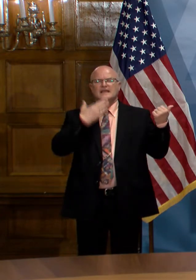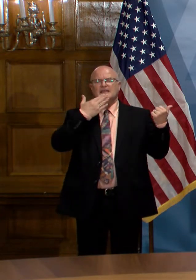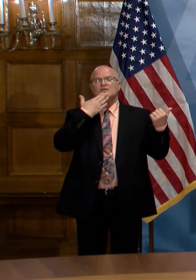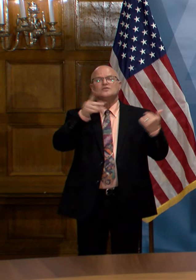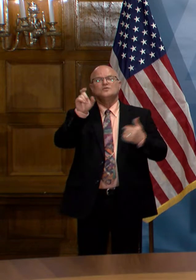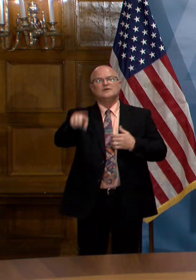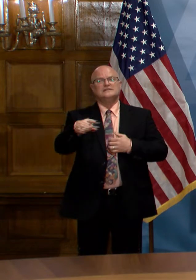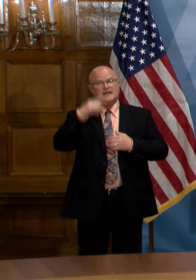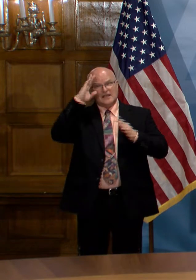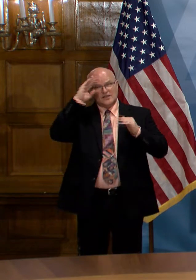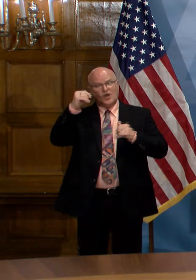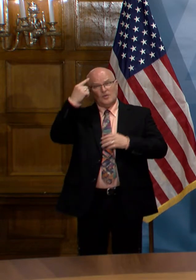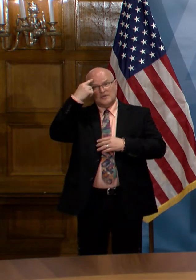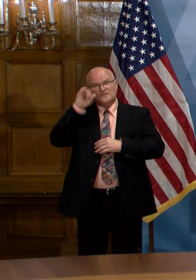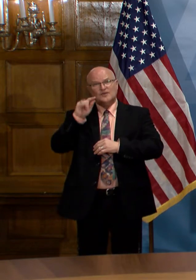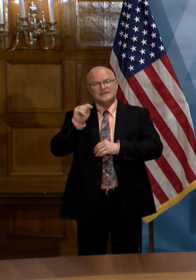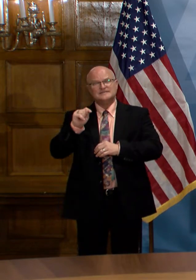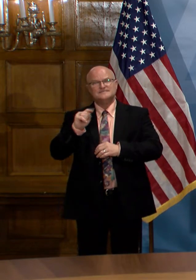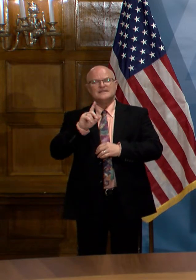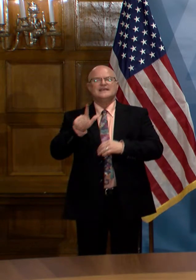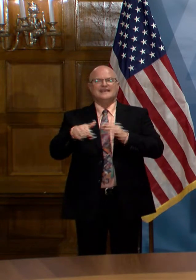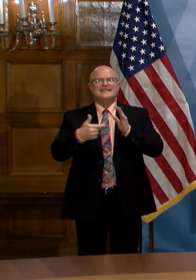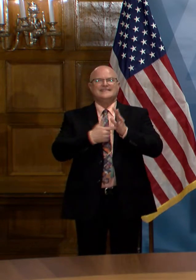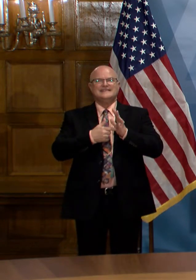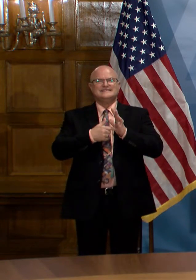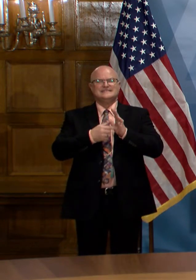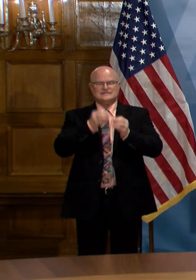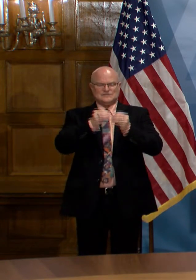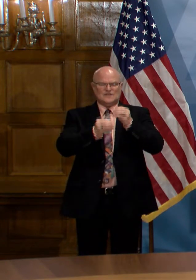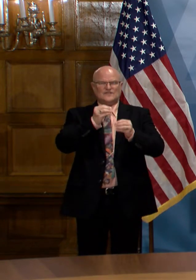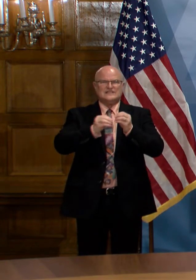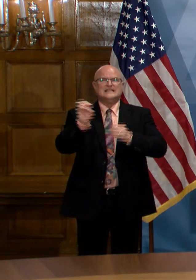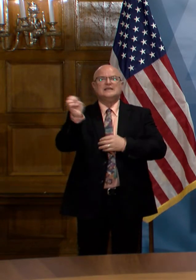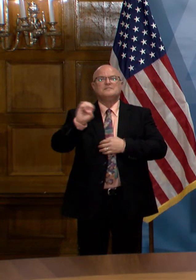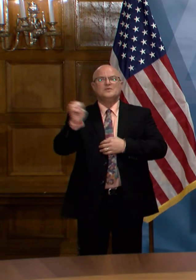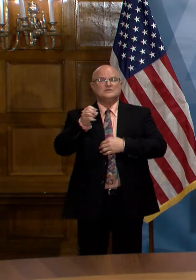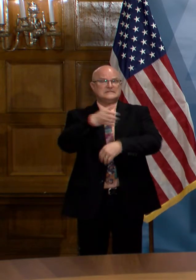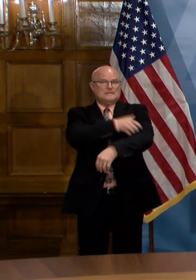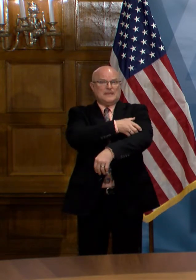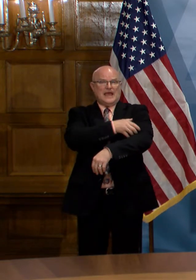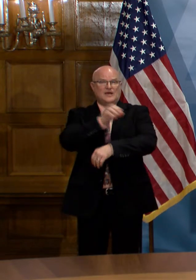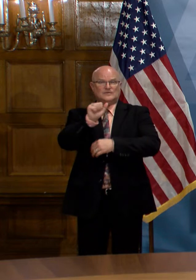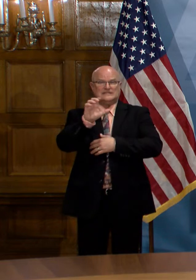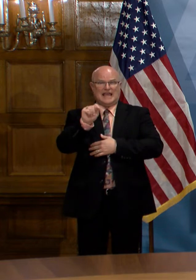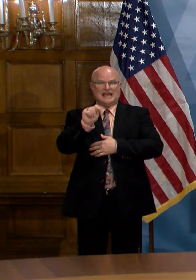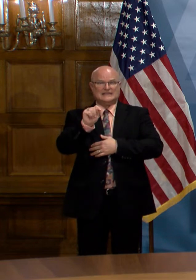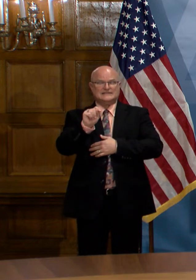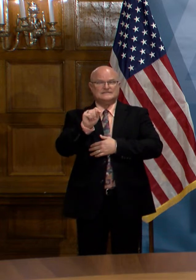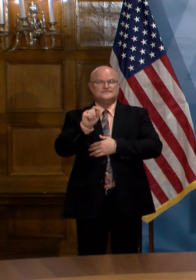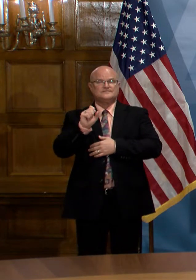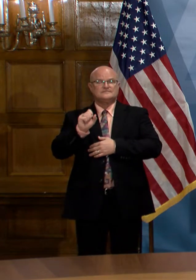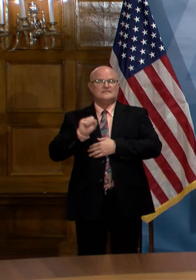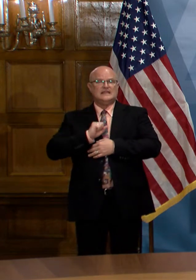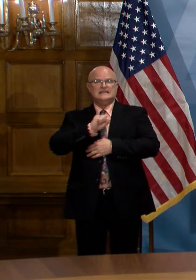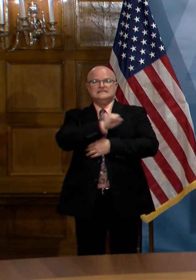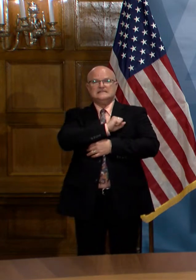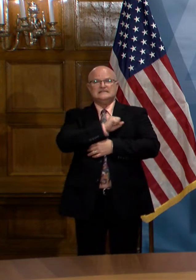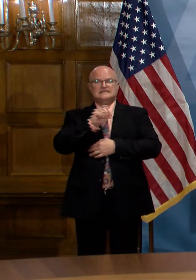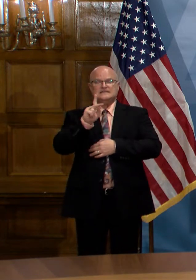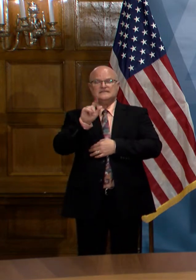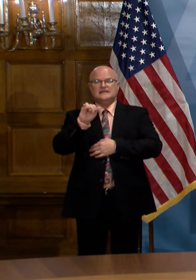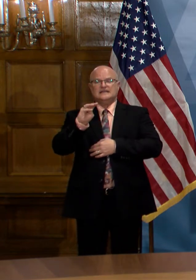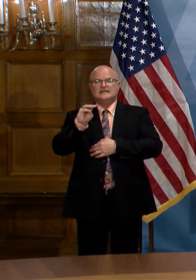excellent question. I was hoping for it. And this is a revision of the Emergency Powers Act. And Senator Hammer and